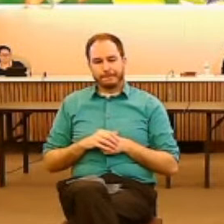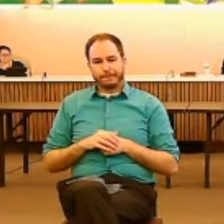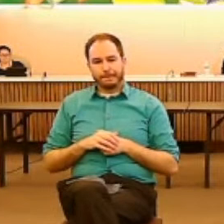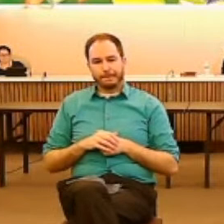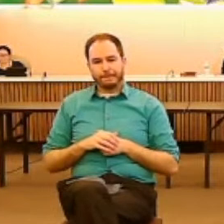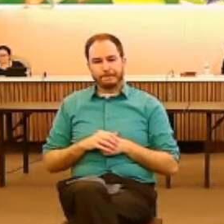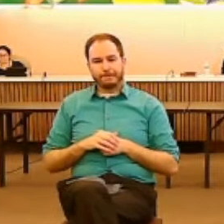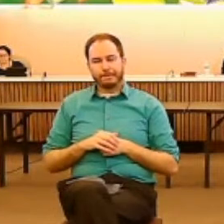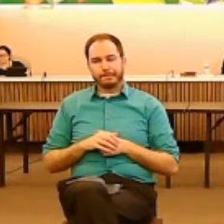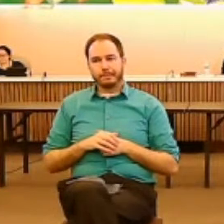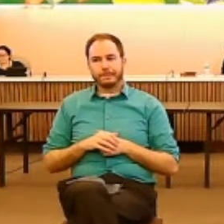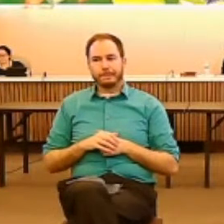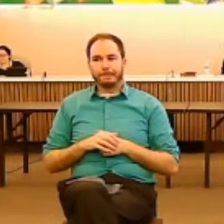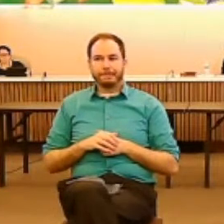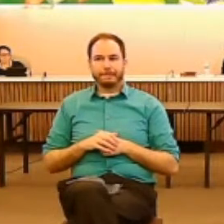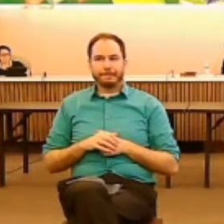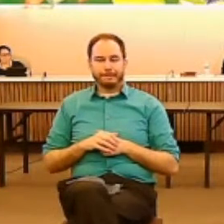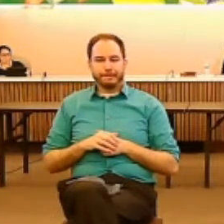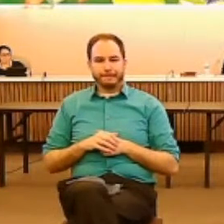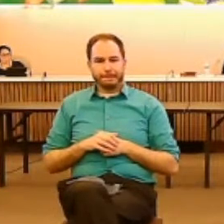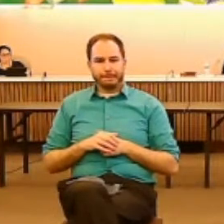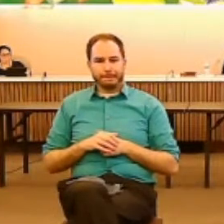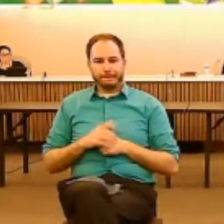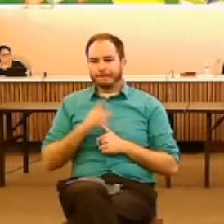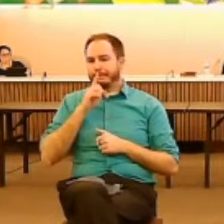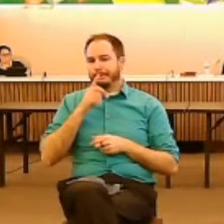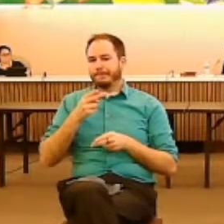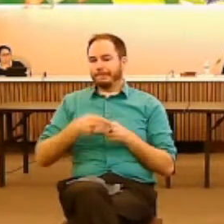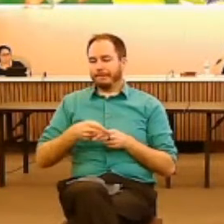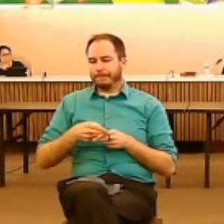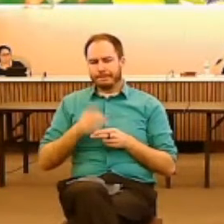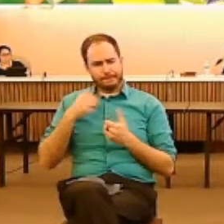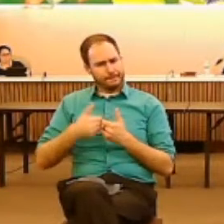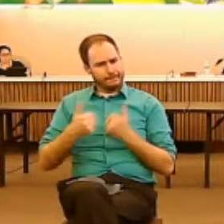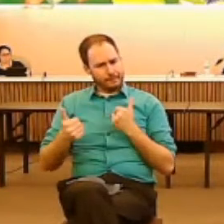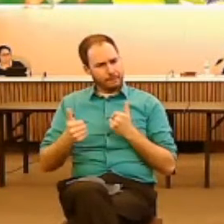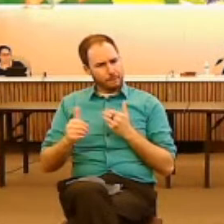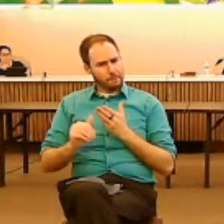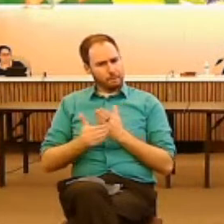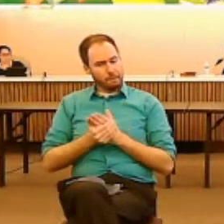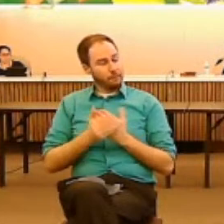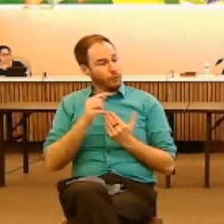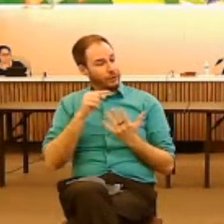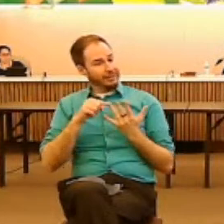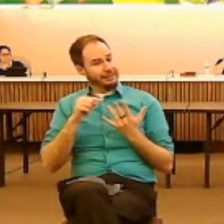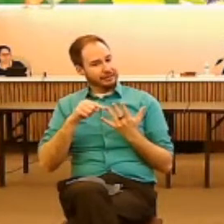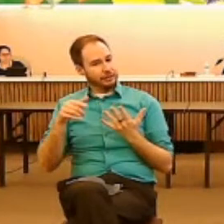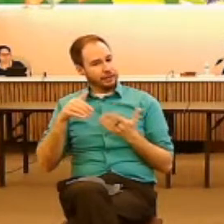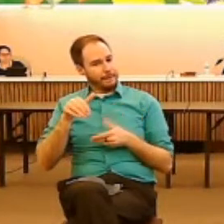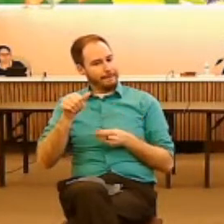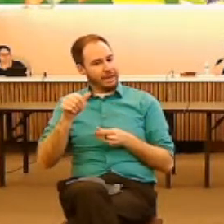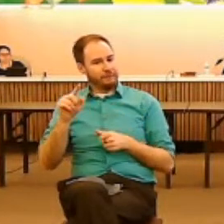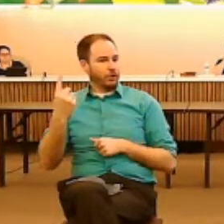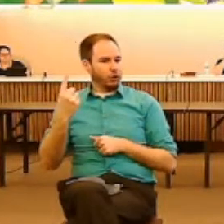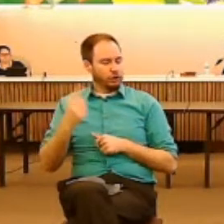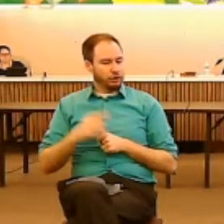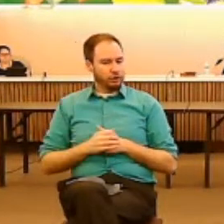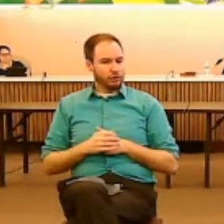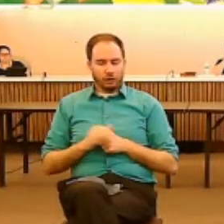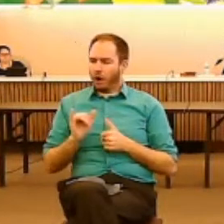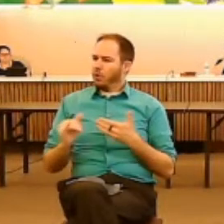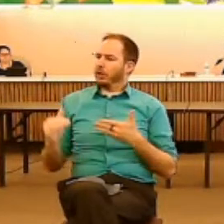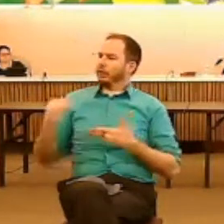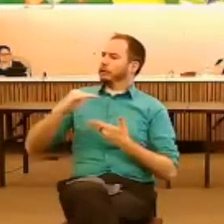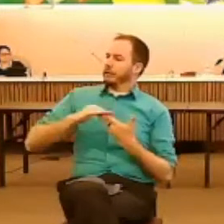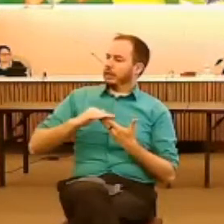okay. So it's not in that packet. Is it separate, Becky? It's here, it's in the packet, it's first. Oh, I see it.